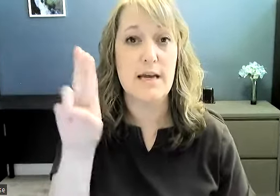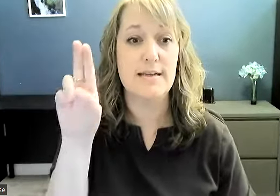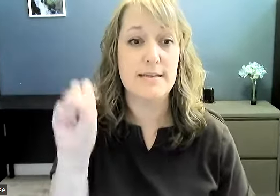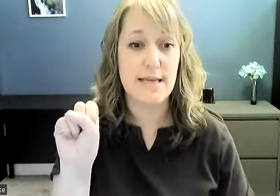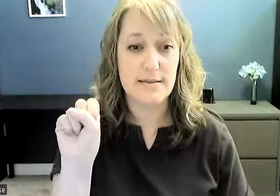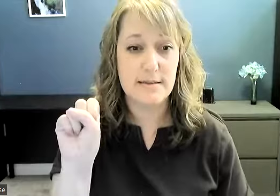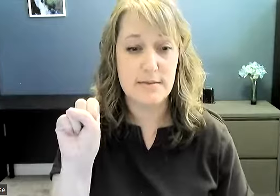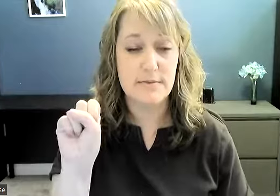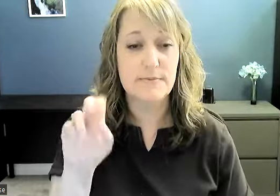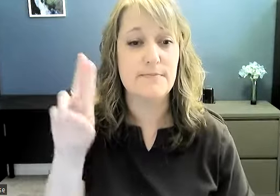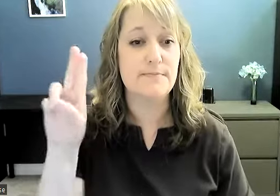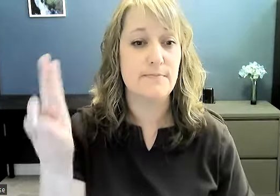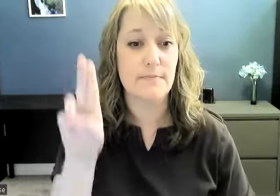United States.